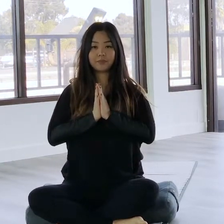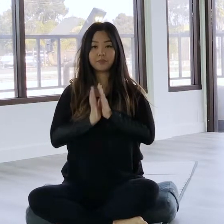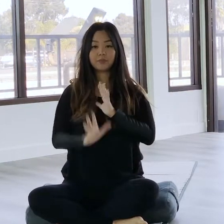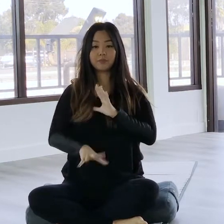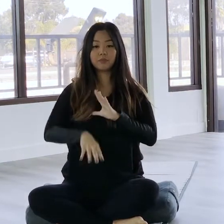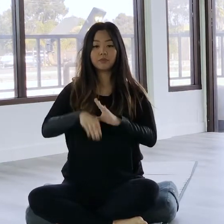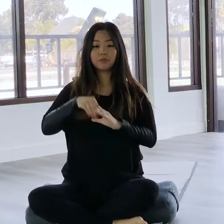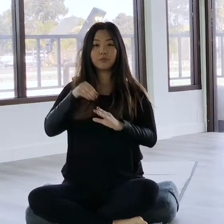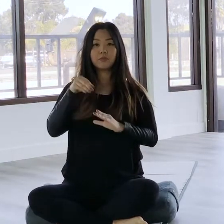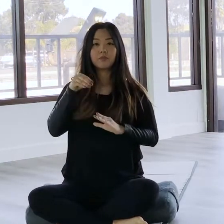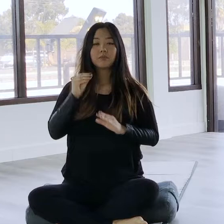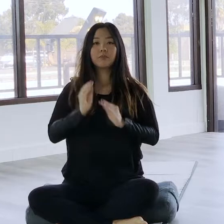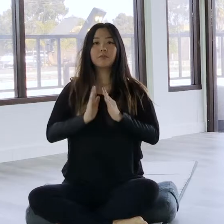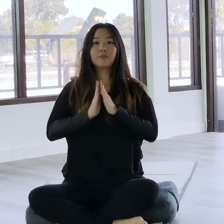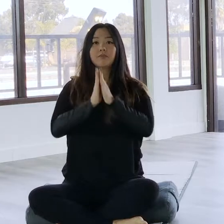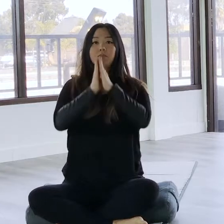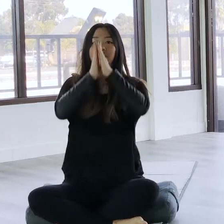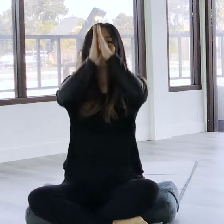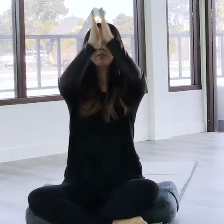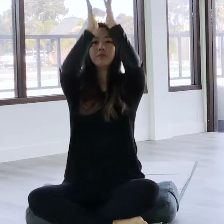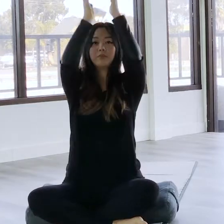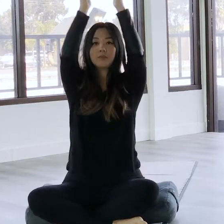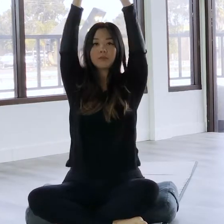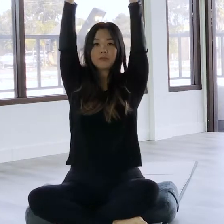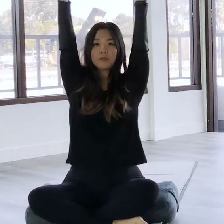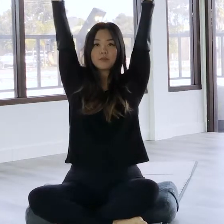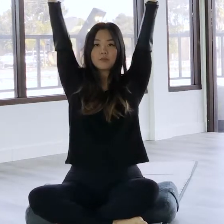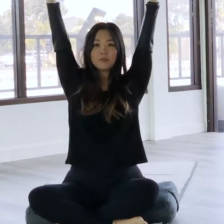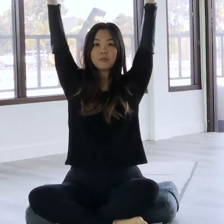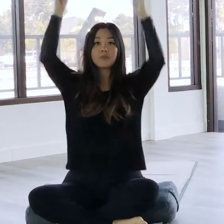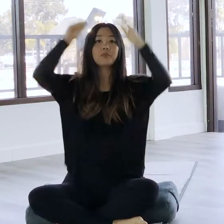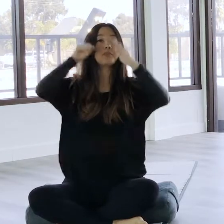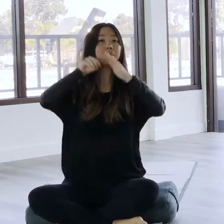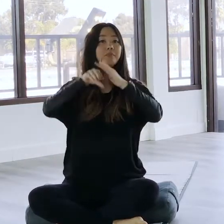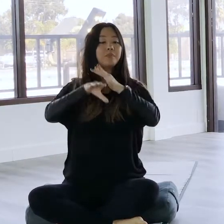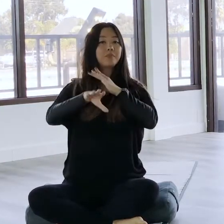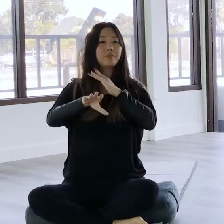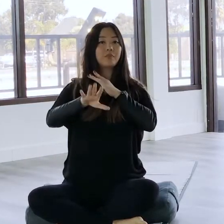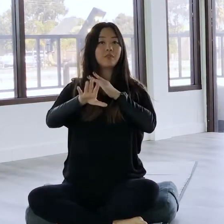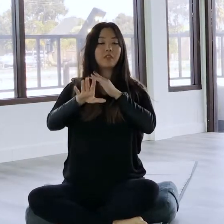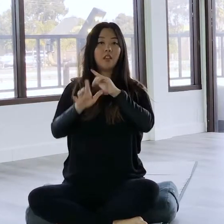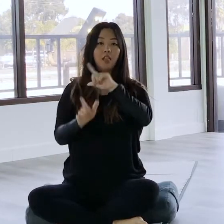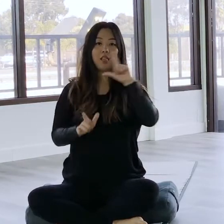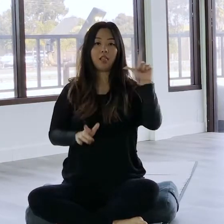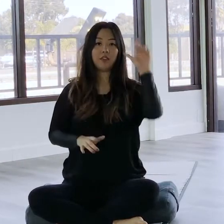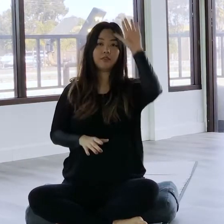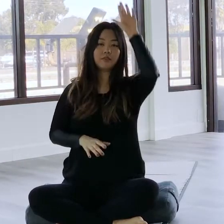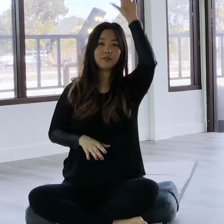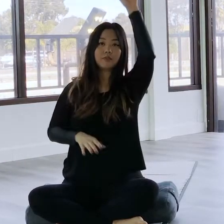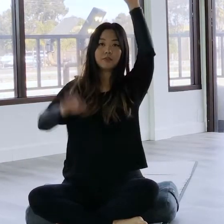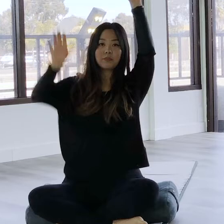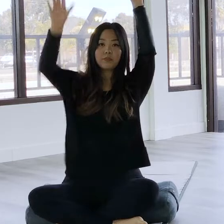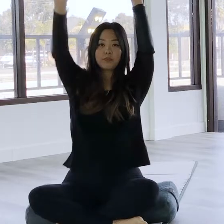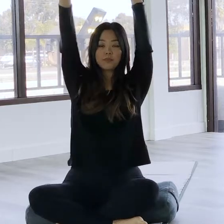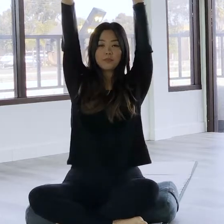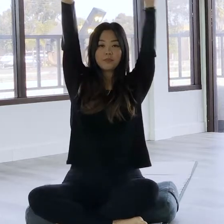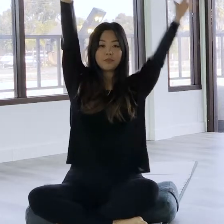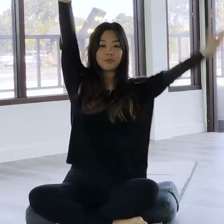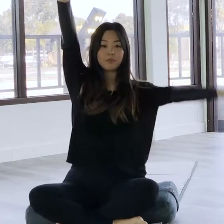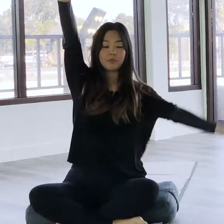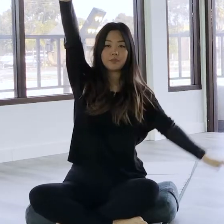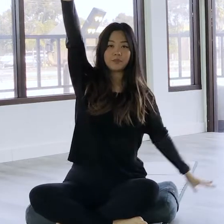Inhale, hands go up to the sky. And on your exhale, we're going to bring the left hand and root it right next to